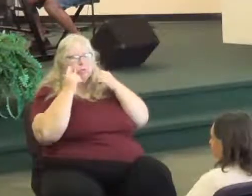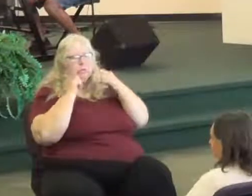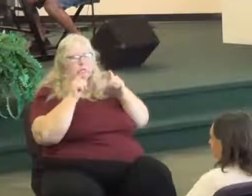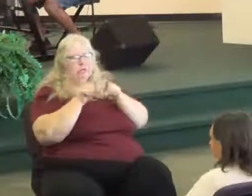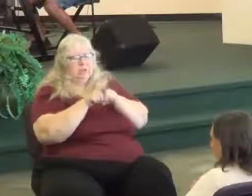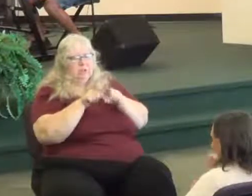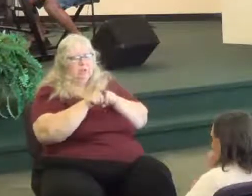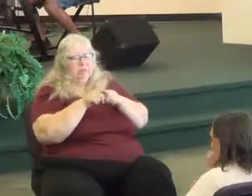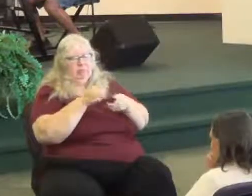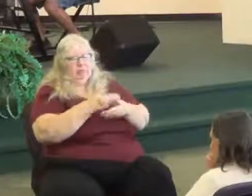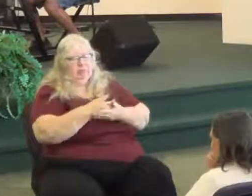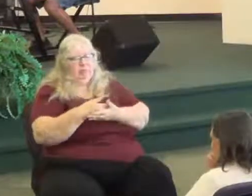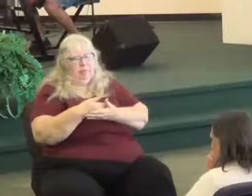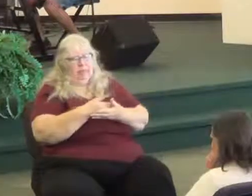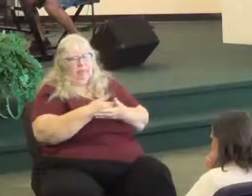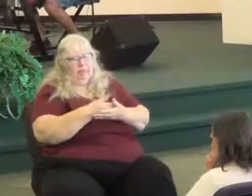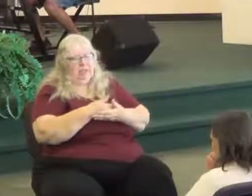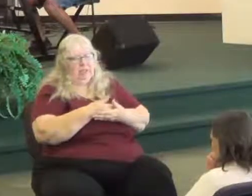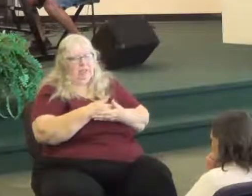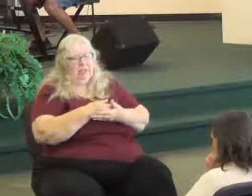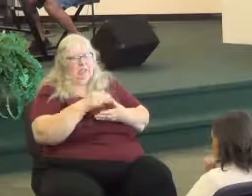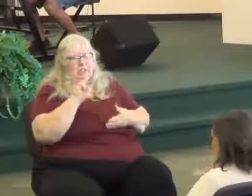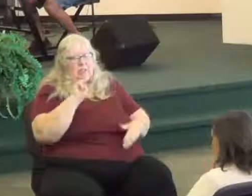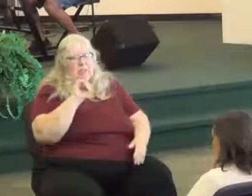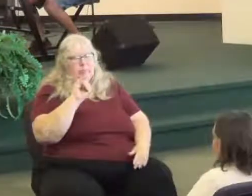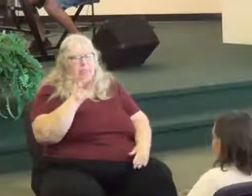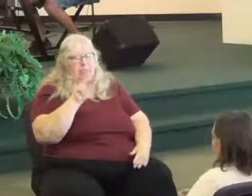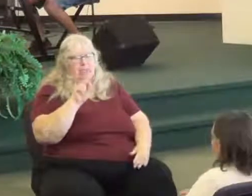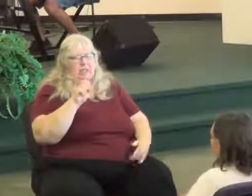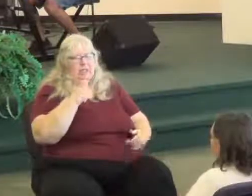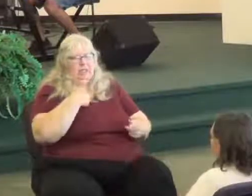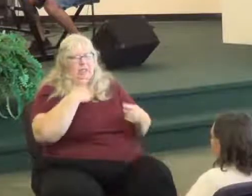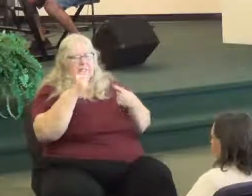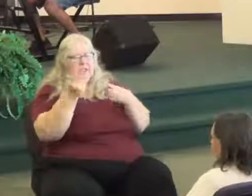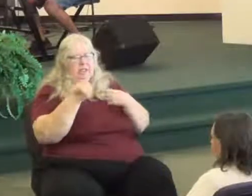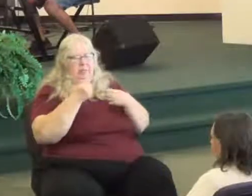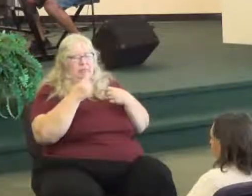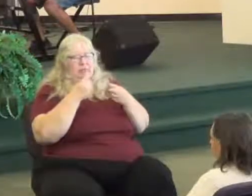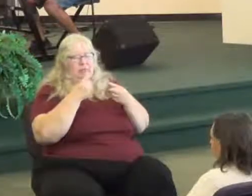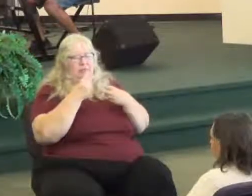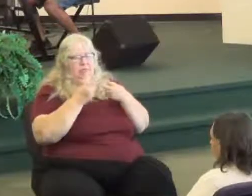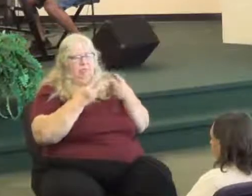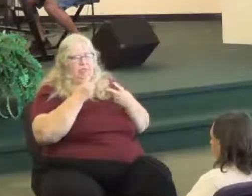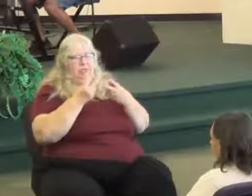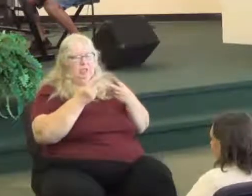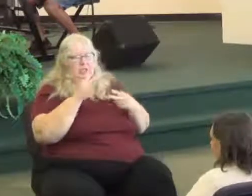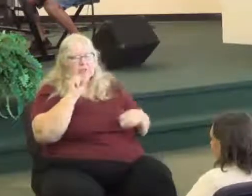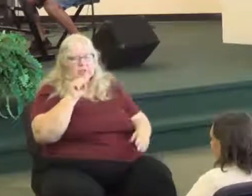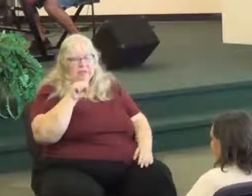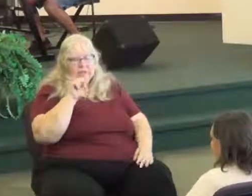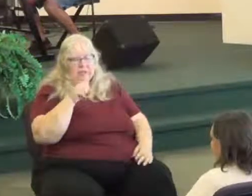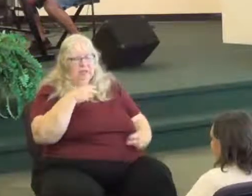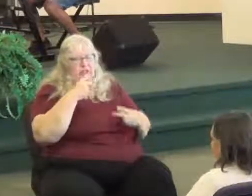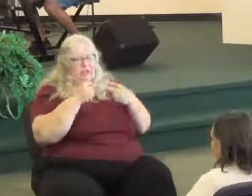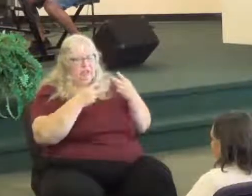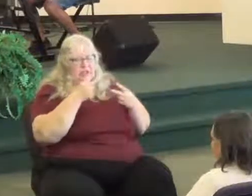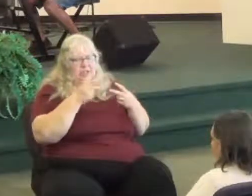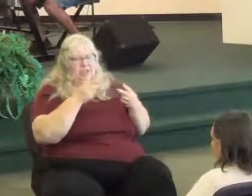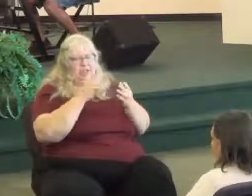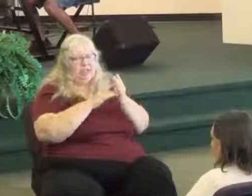baby. He said, "Mike, I came to visit." I said, "You did. You visited Jesus,